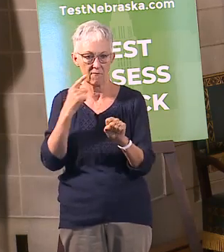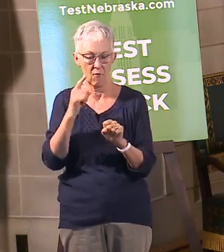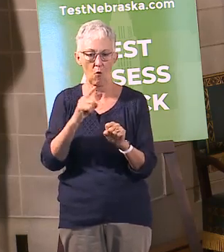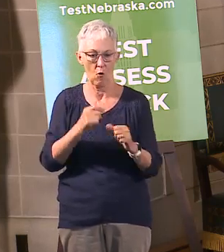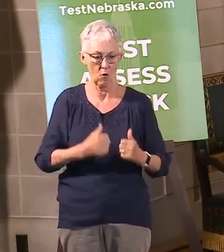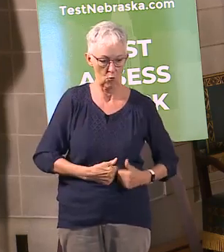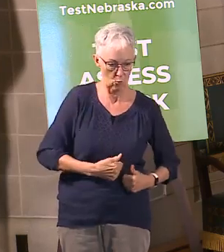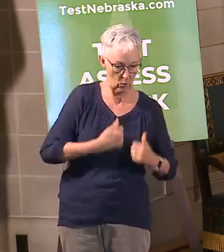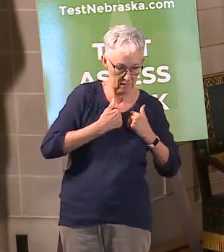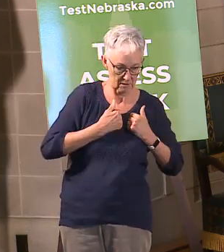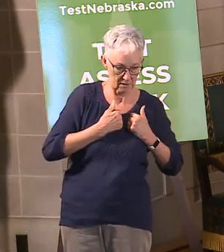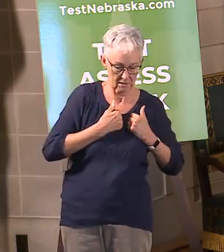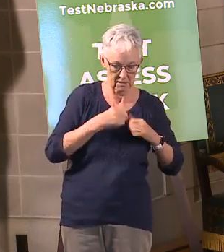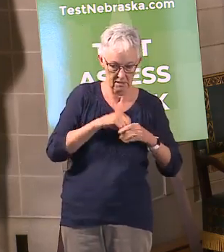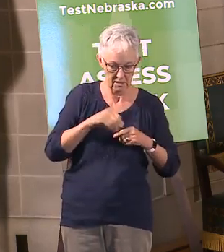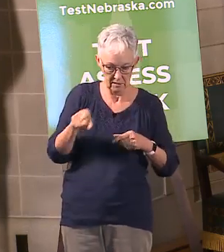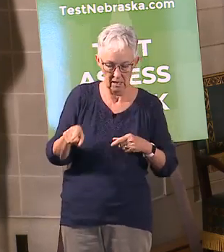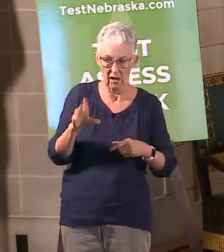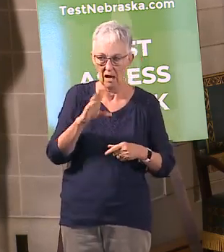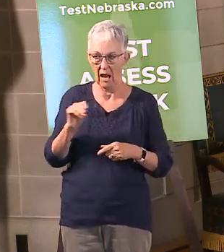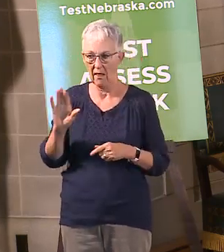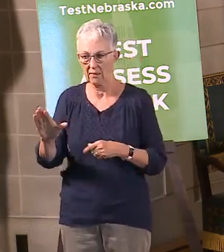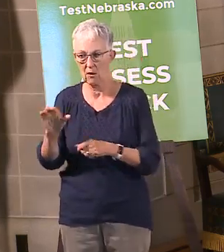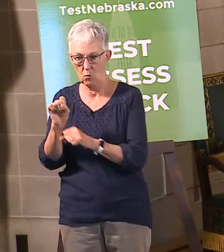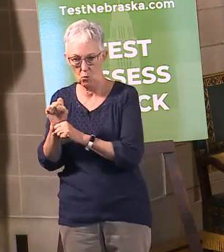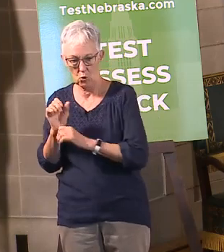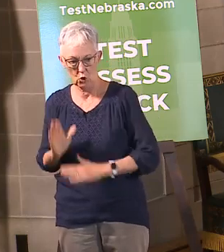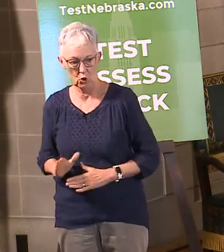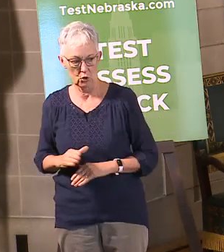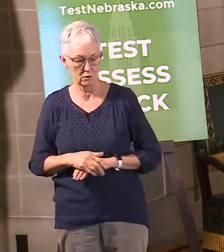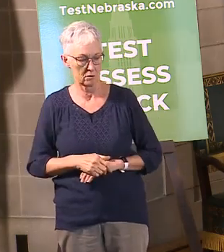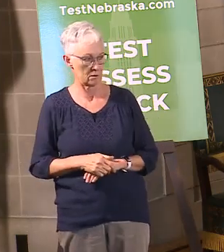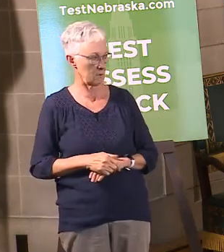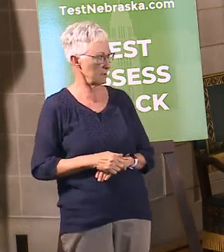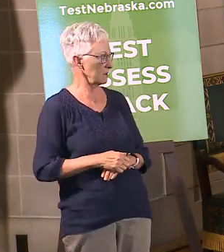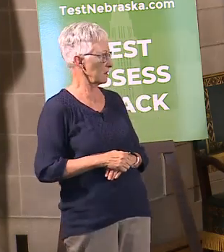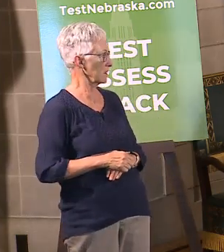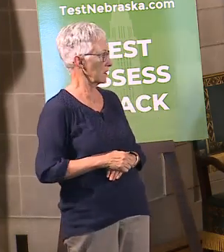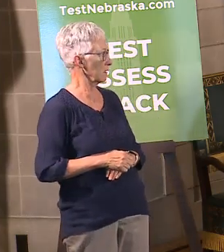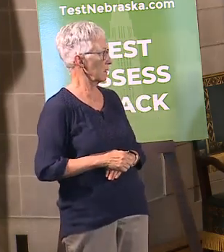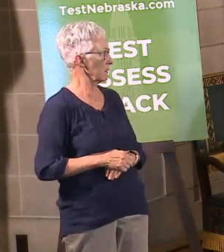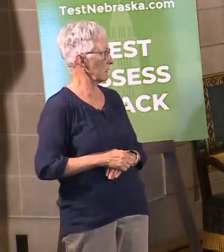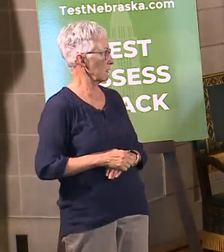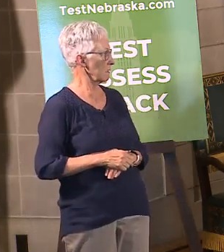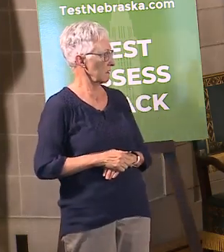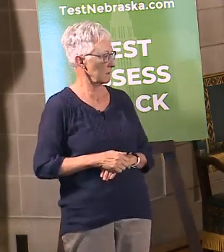Great, thank you, Becky. Is that it? Yes. Okay, don't go too far.